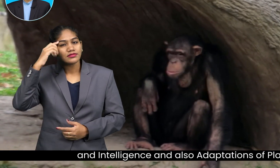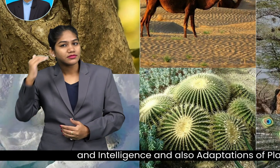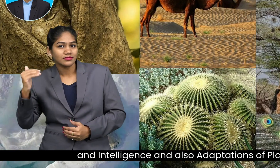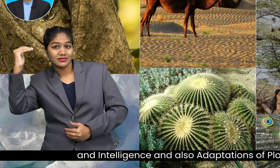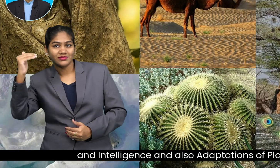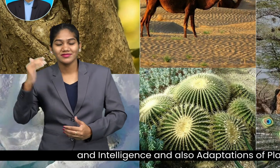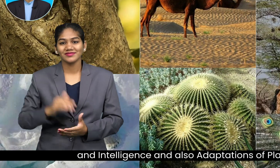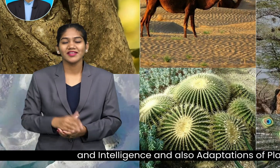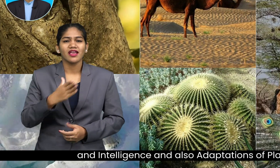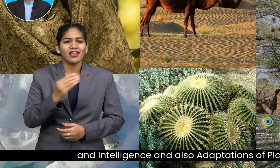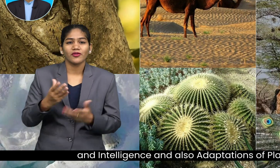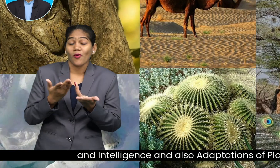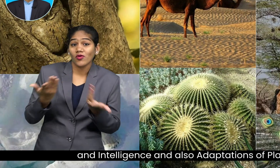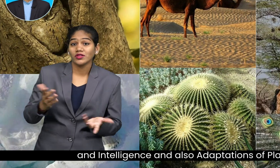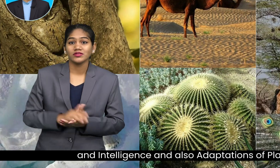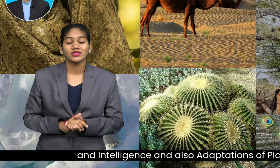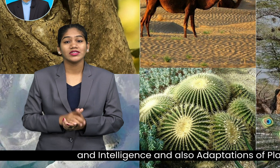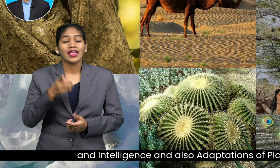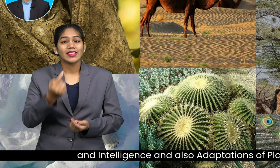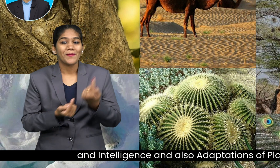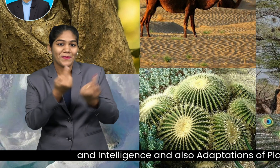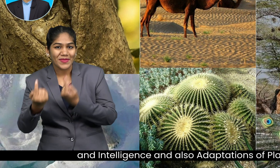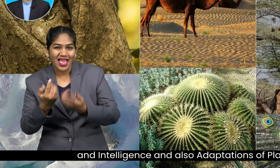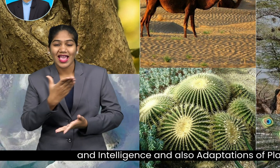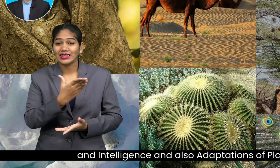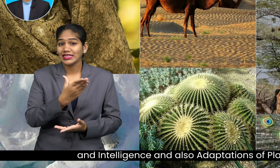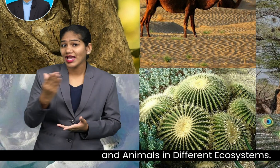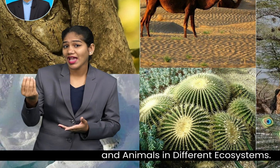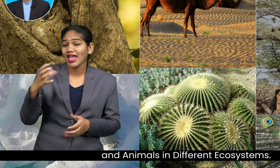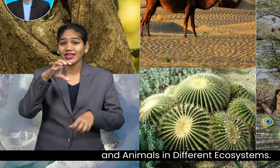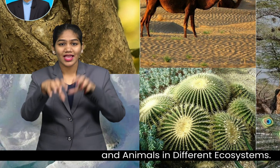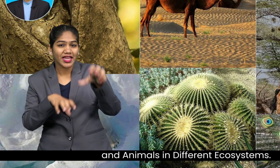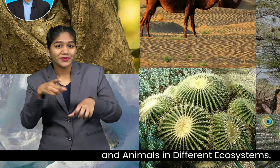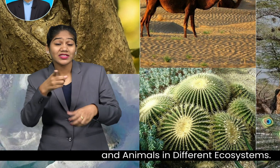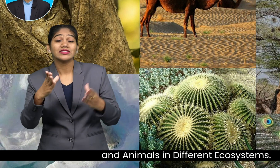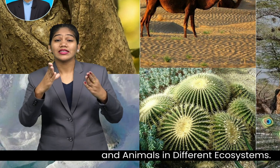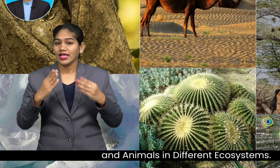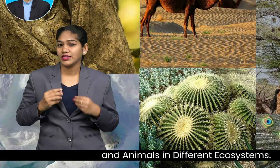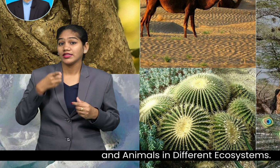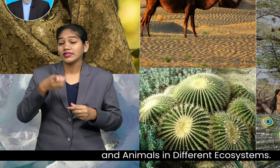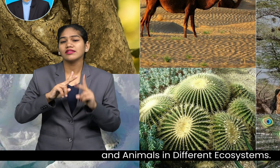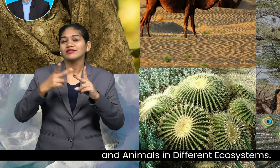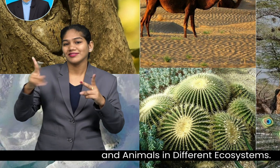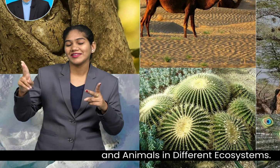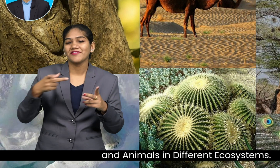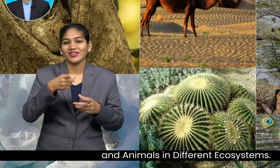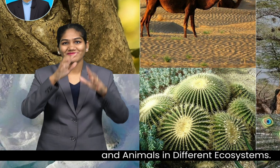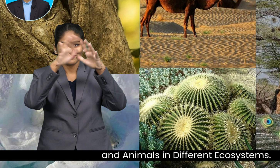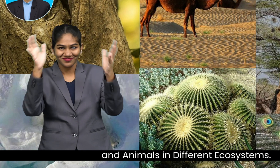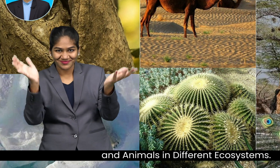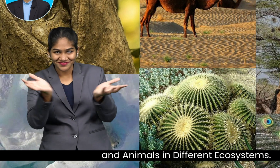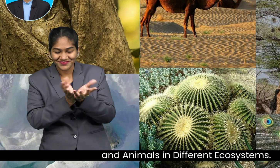intelligence, and also adaptations of plants and animals in different